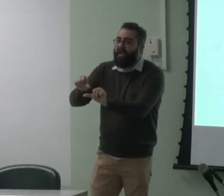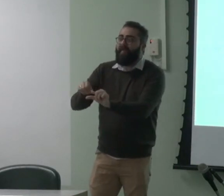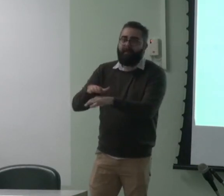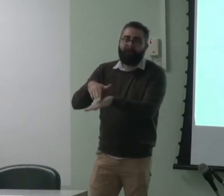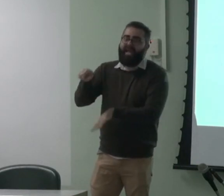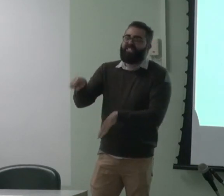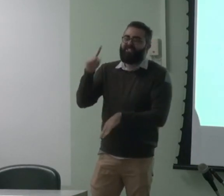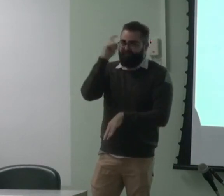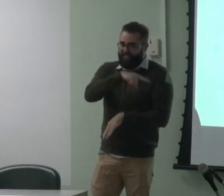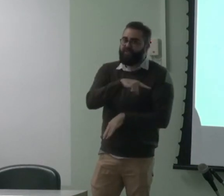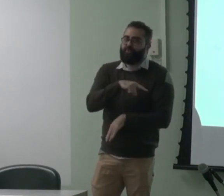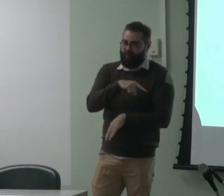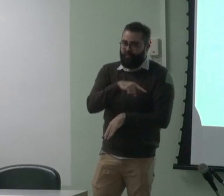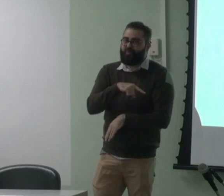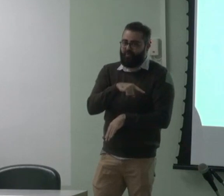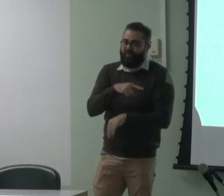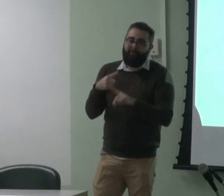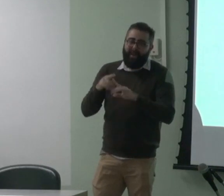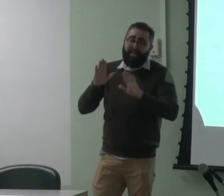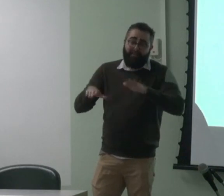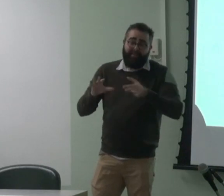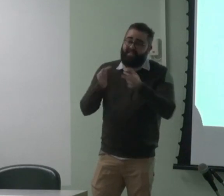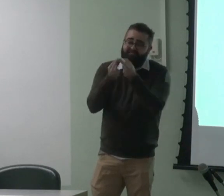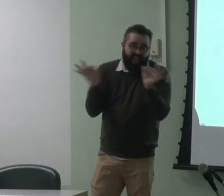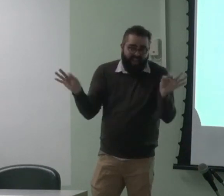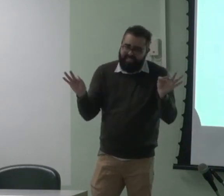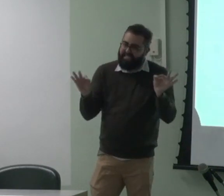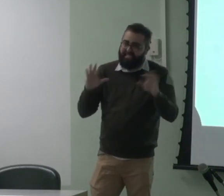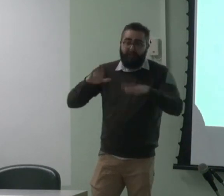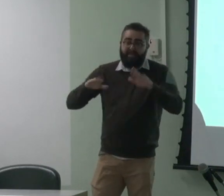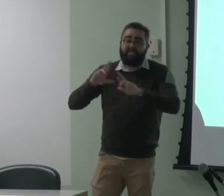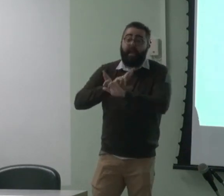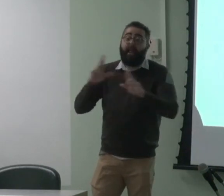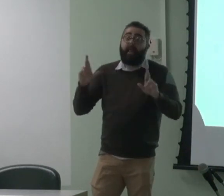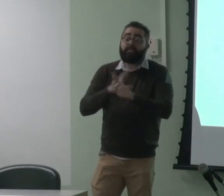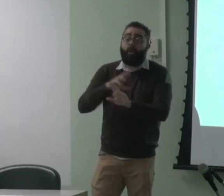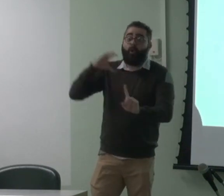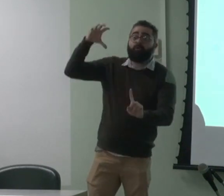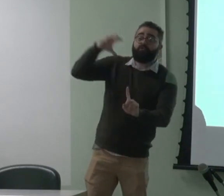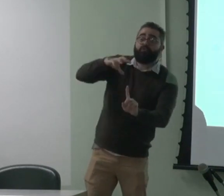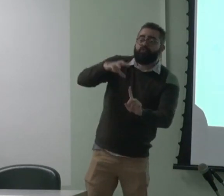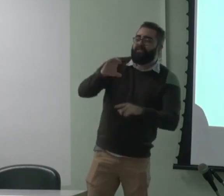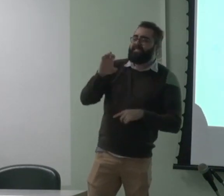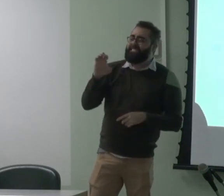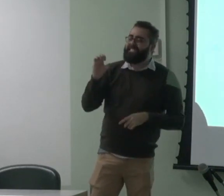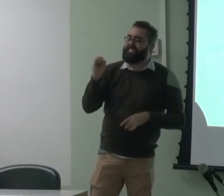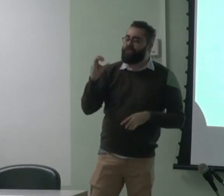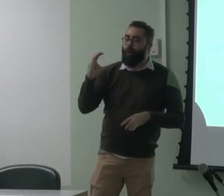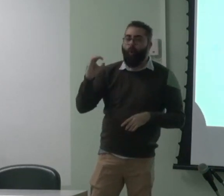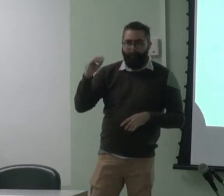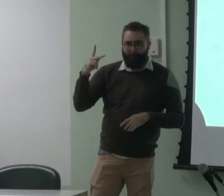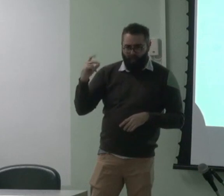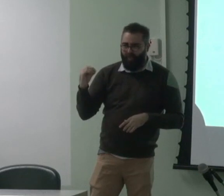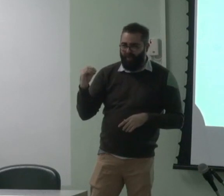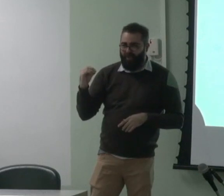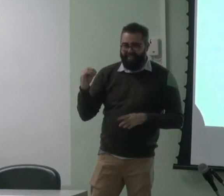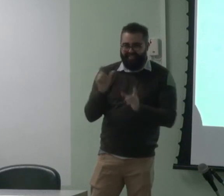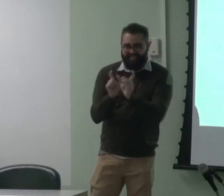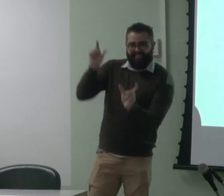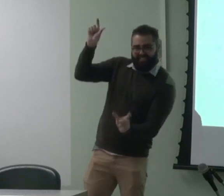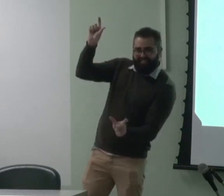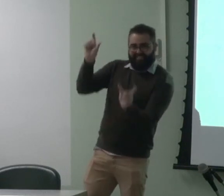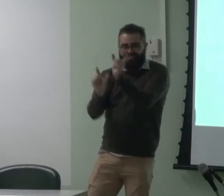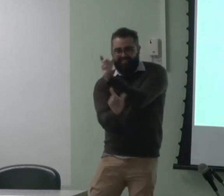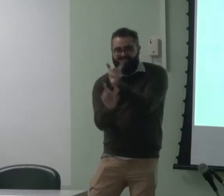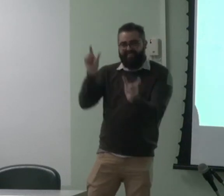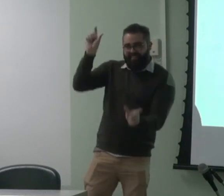like scope of negation, and if it changes, then the law is different and probably is not what you want.